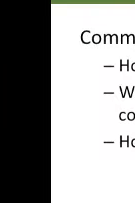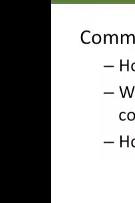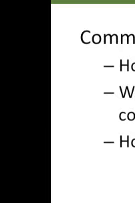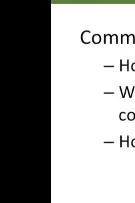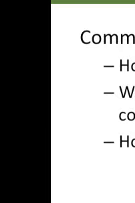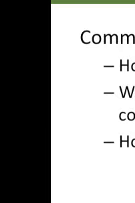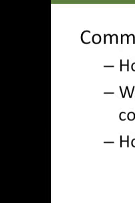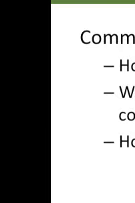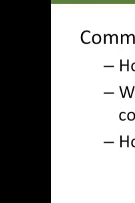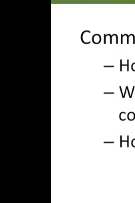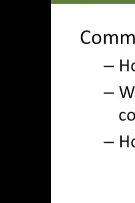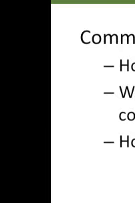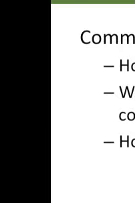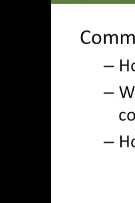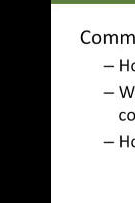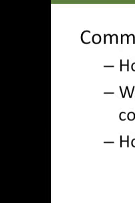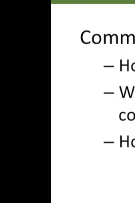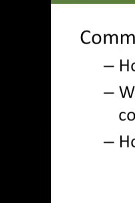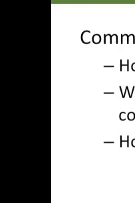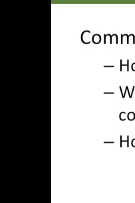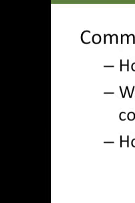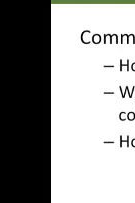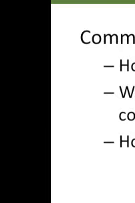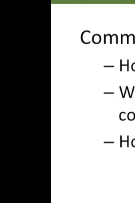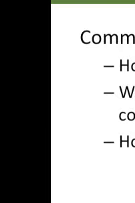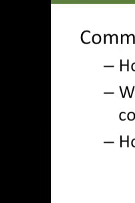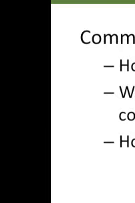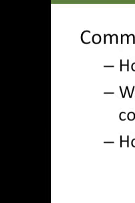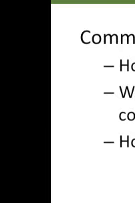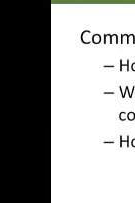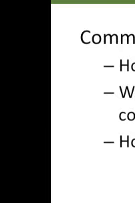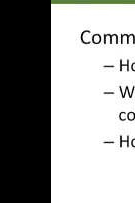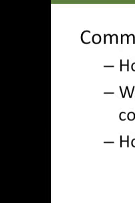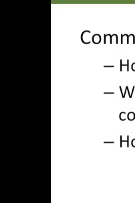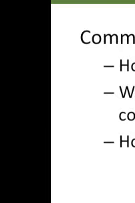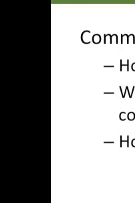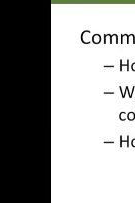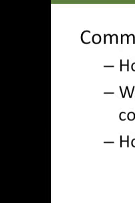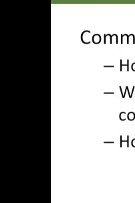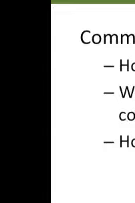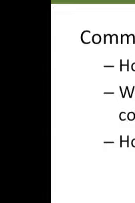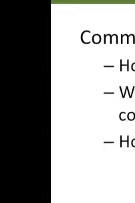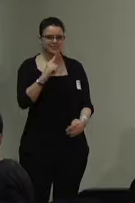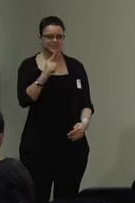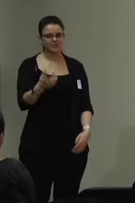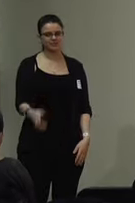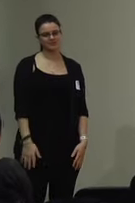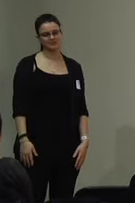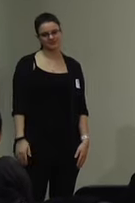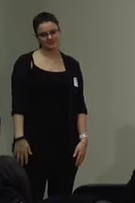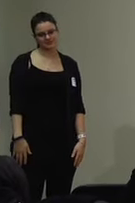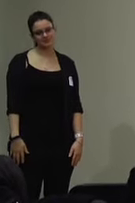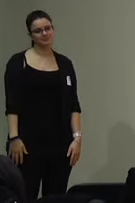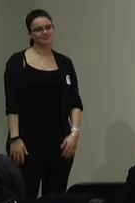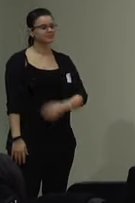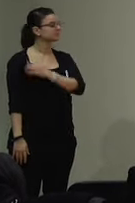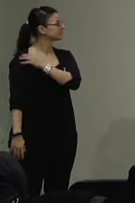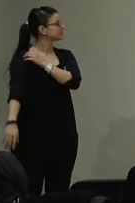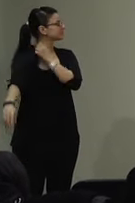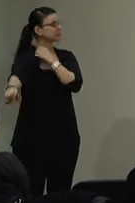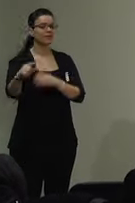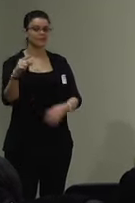oh my gosh, how can I give up cheese? And I have some answers that are gonna hopefully make it really easy for you to do these things. So first of all, let's talk